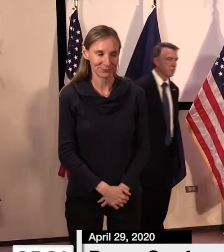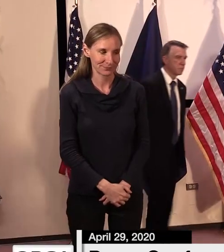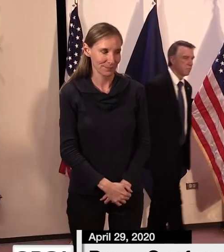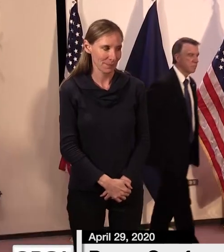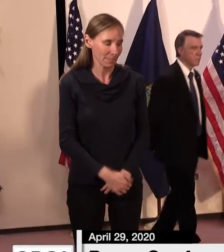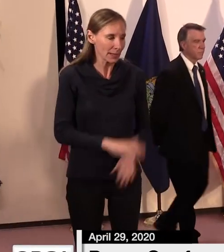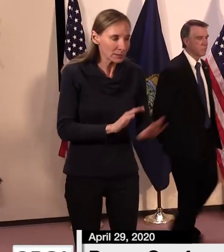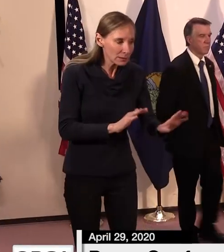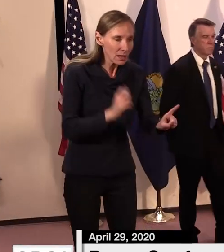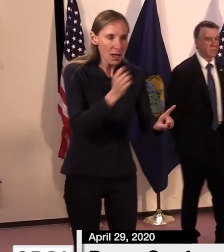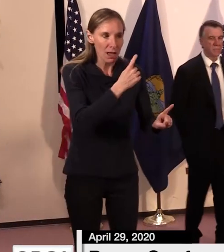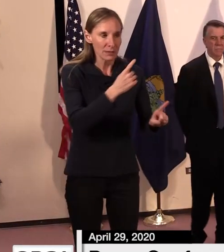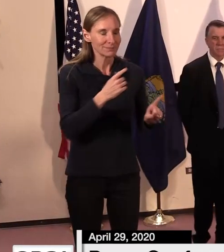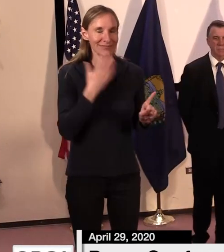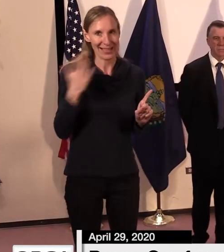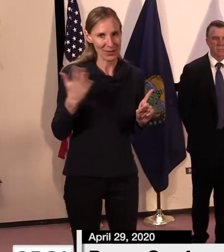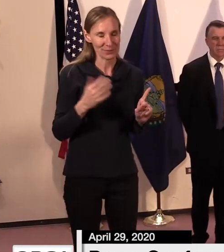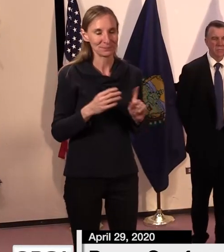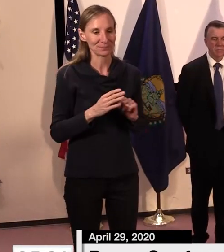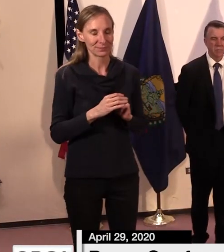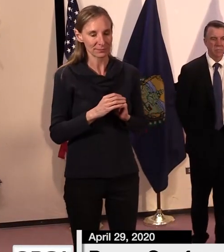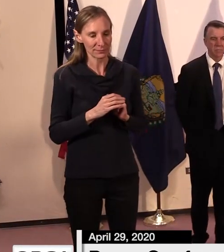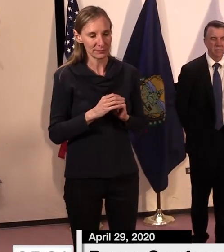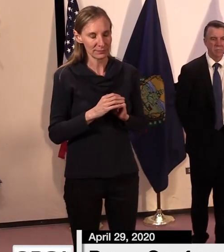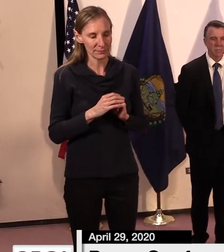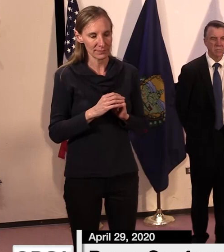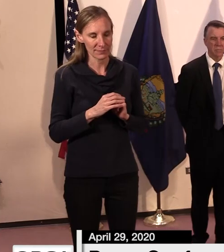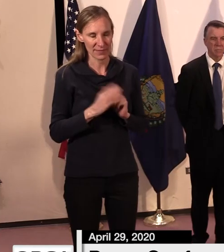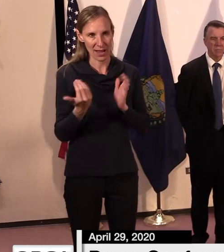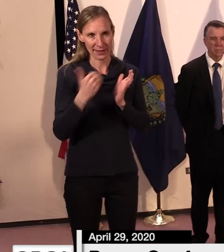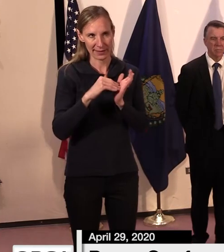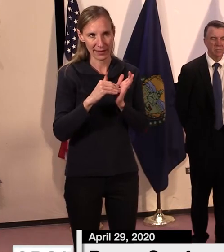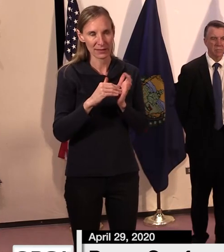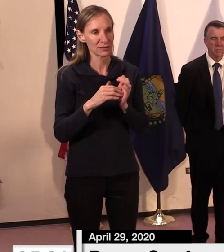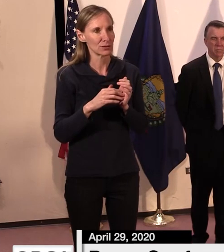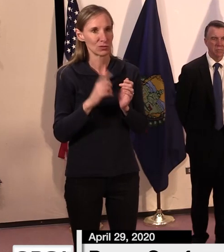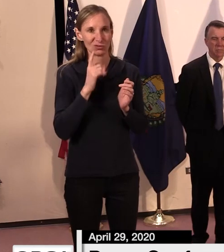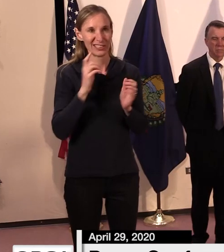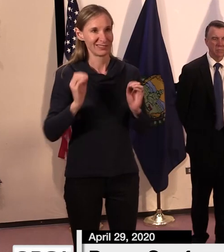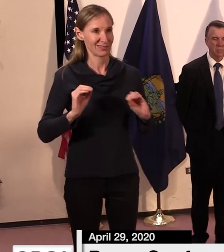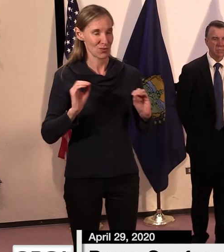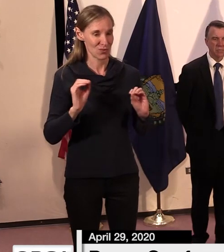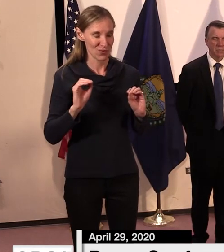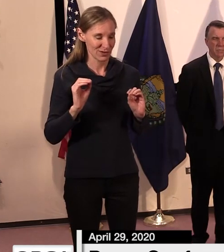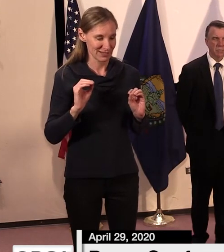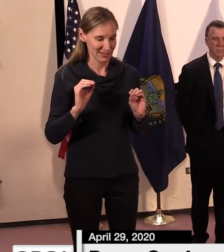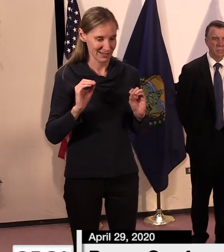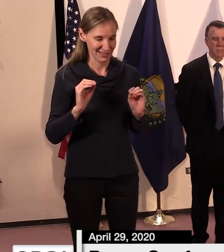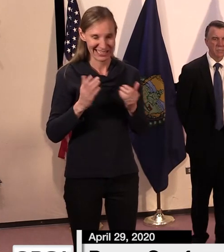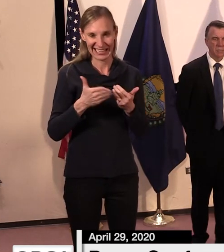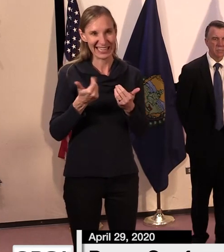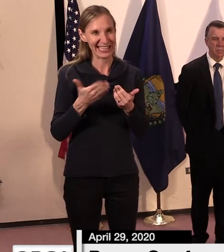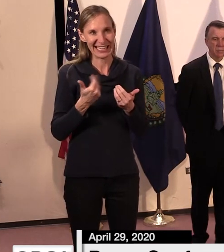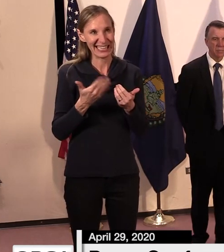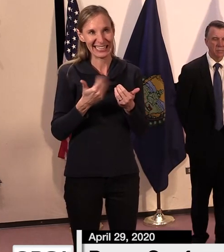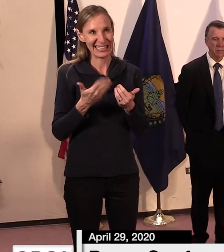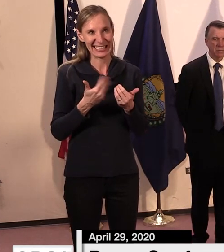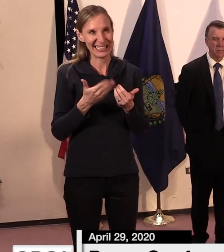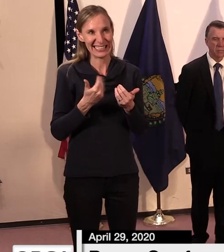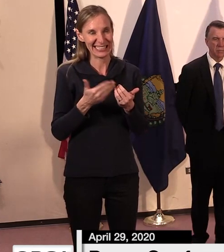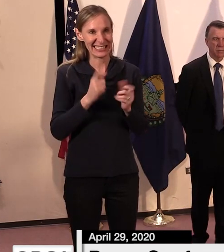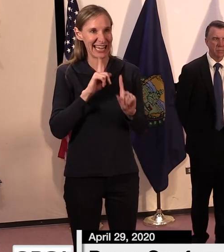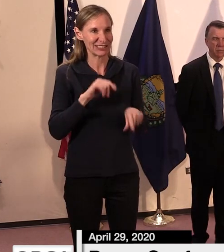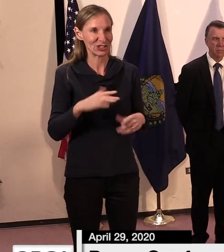So there's no, thank you, doctor. It sounds like there's no easy way anyway to